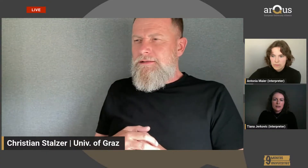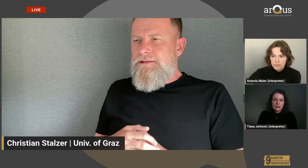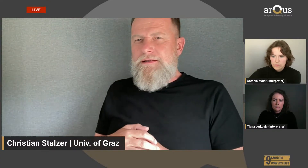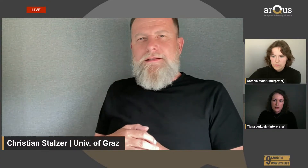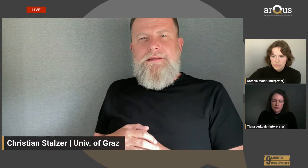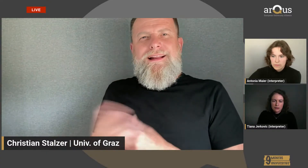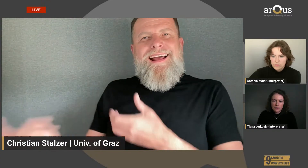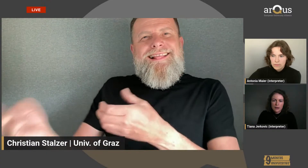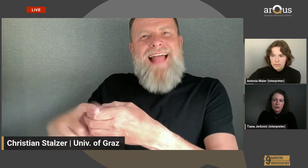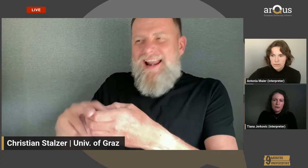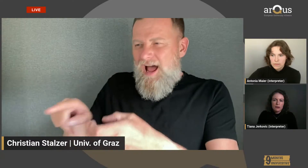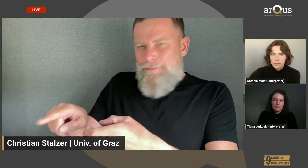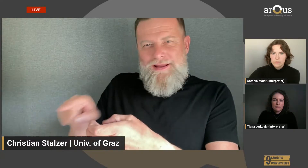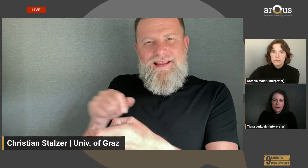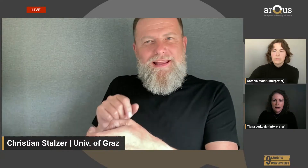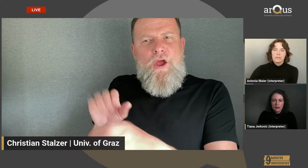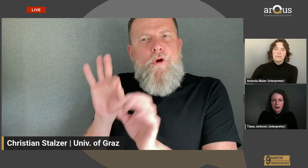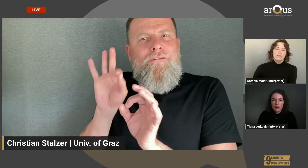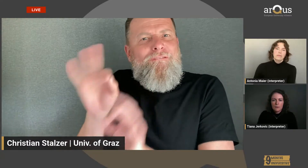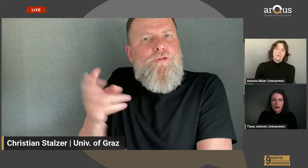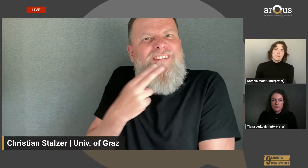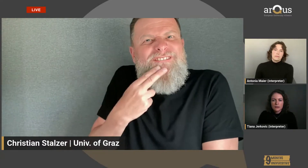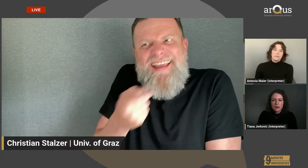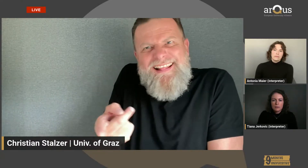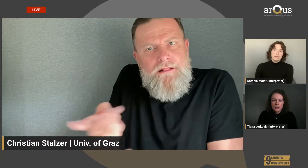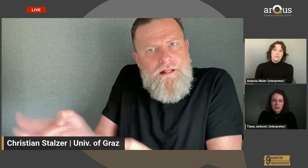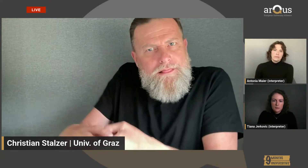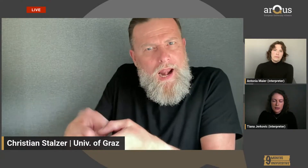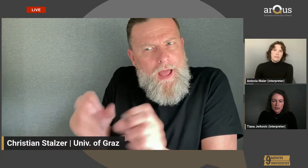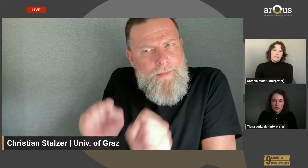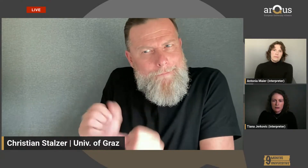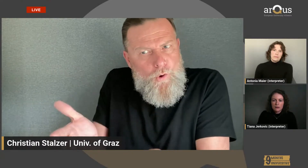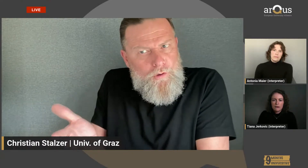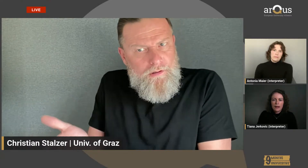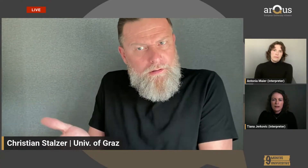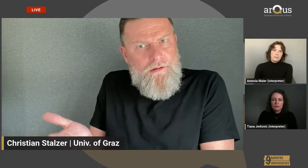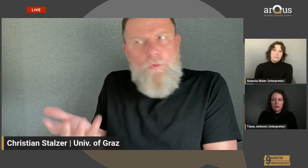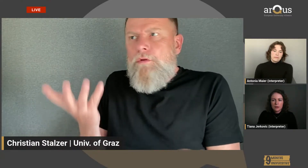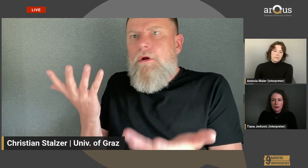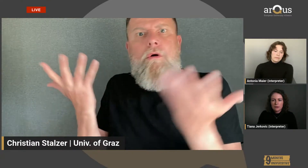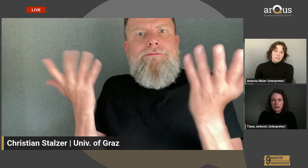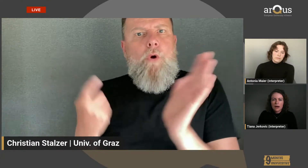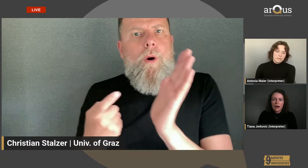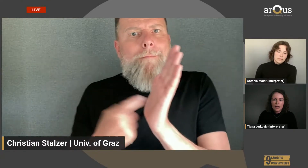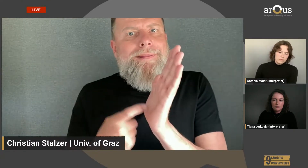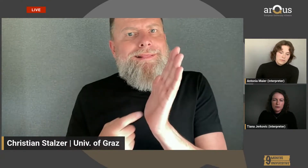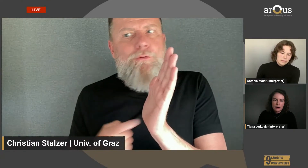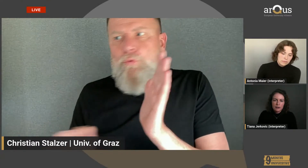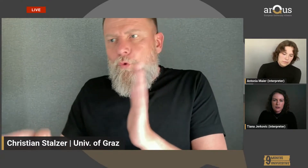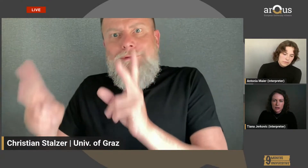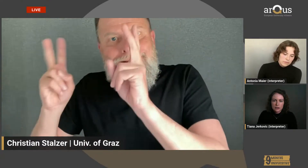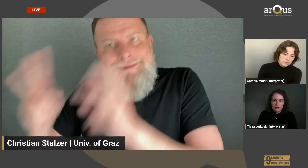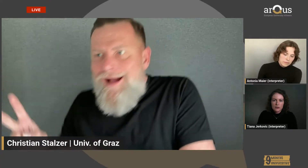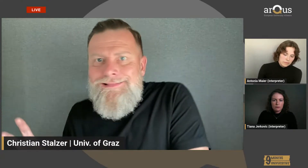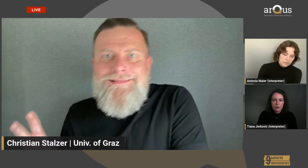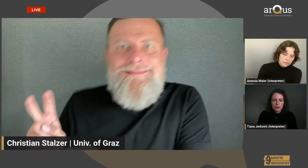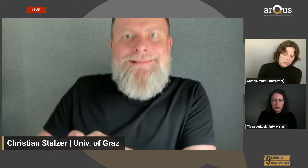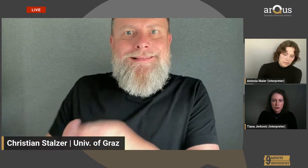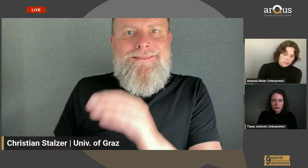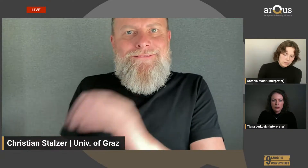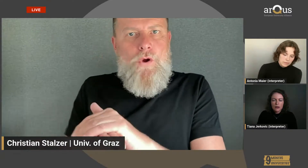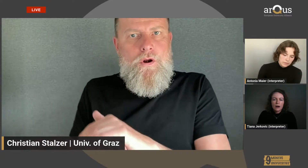is insufficient. We have to think about participation and think about if there are structures